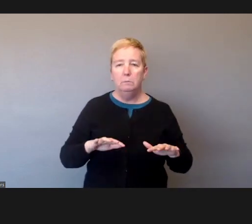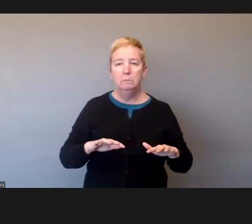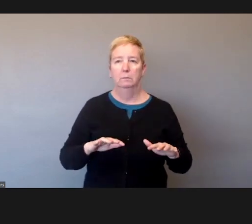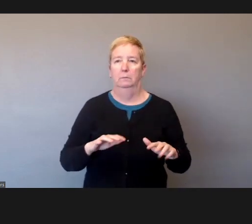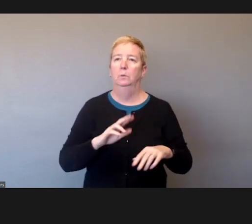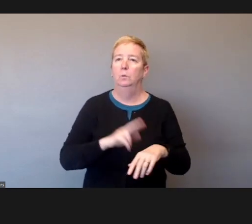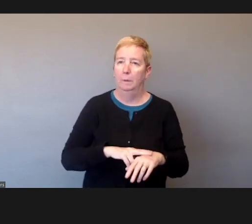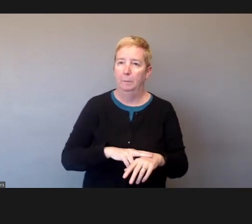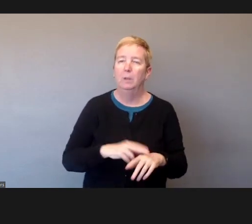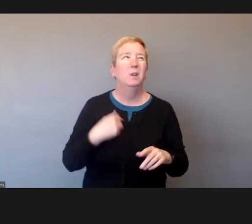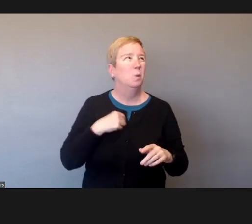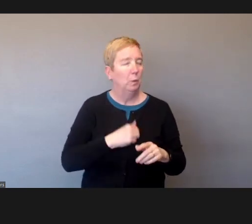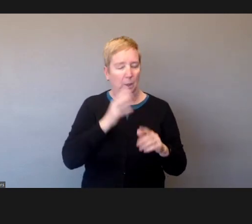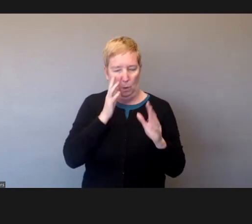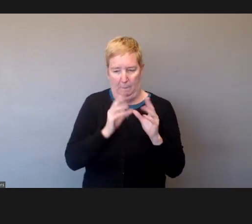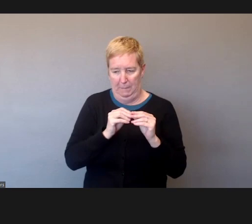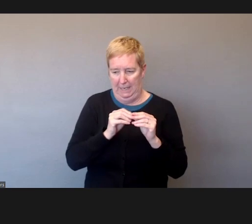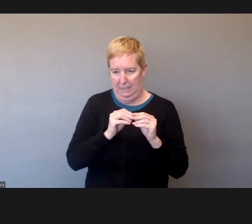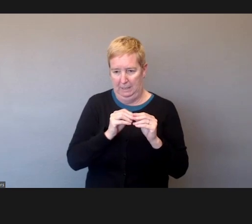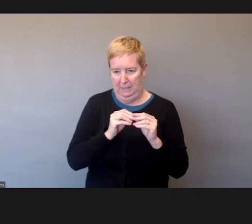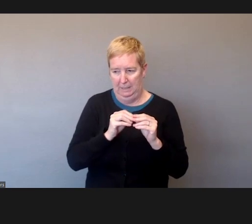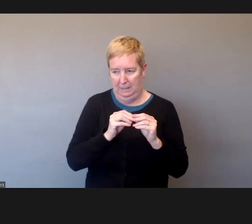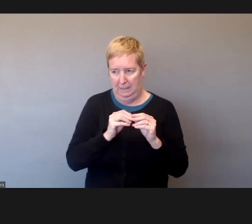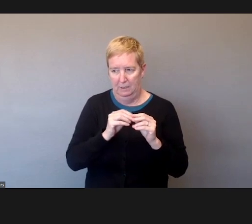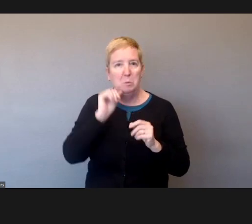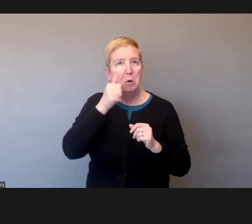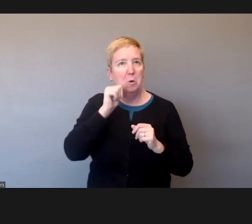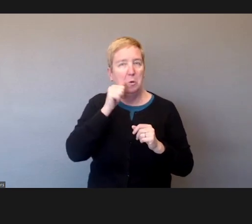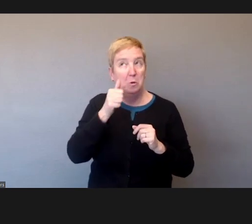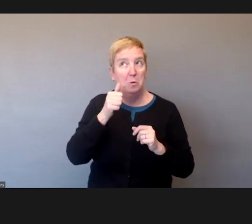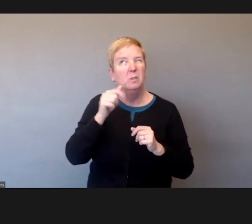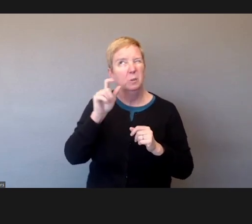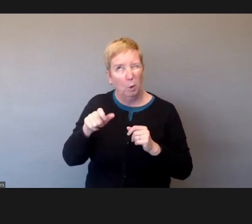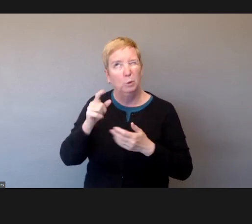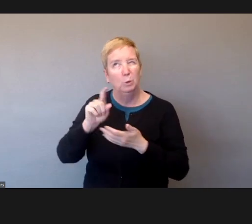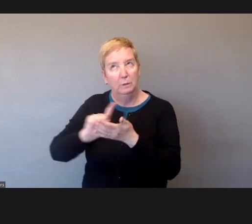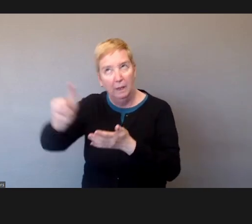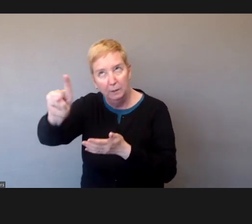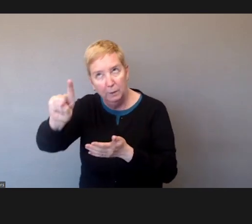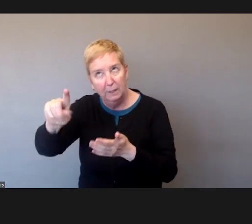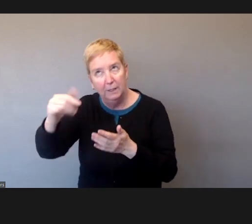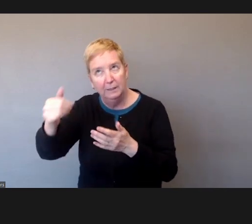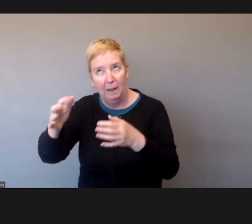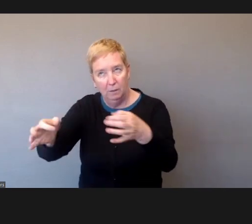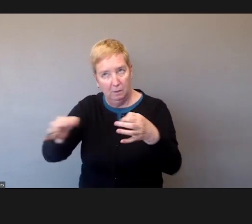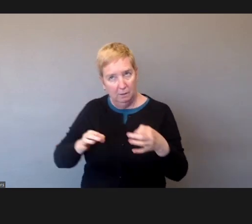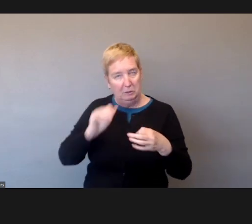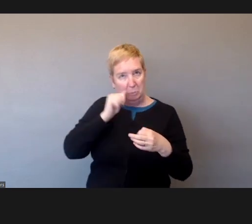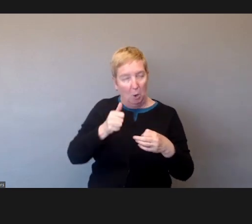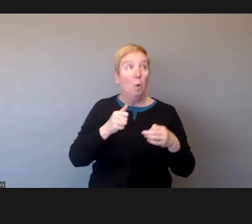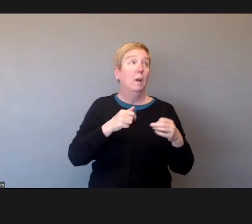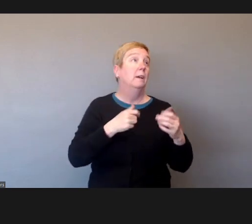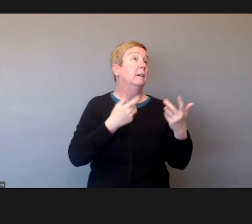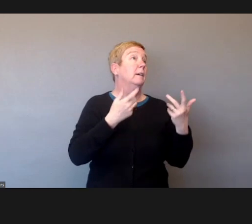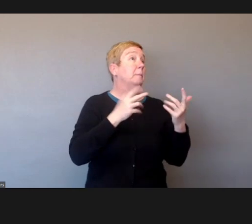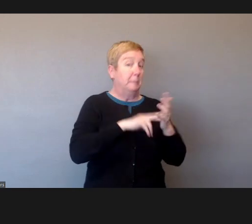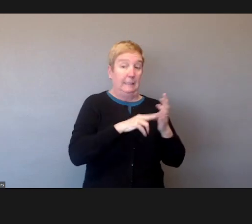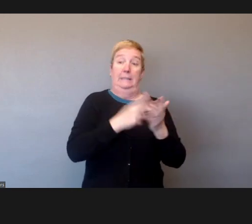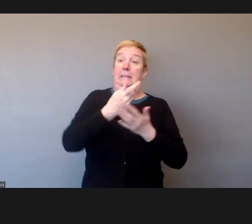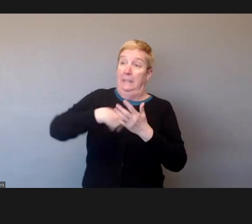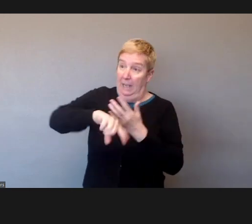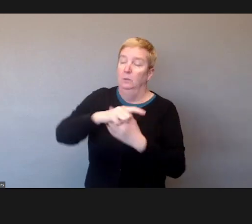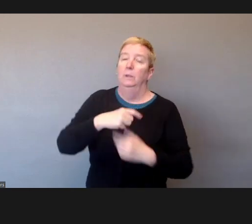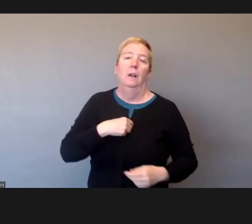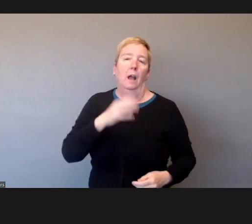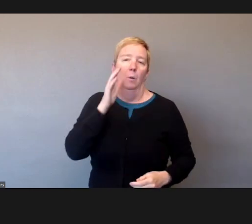going to meet with them actually tomorrow. We just changed our schedule, so I'll have more information next week on where they think they're